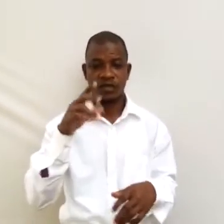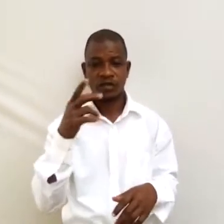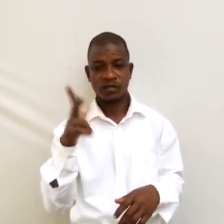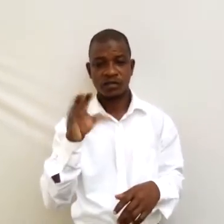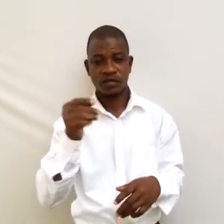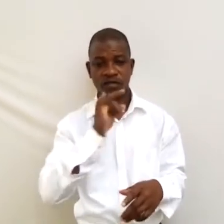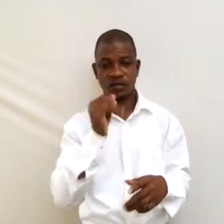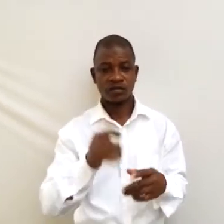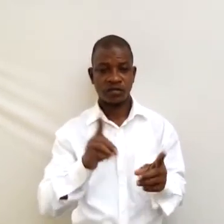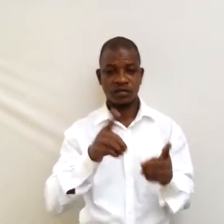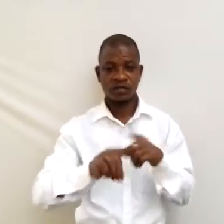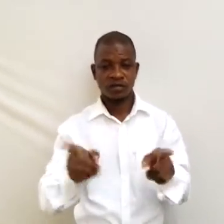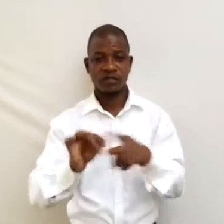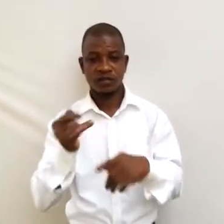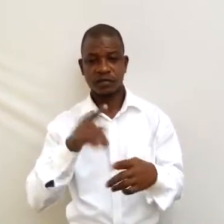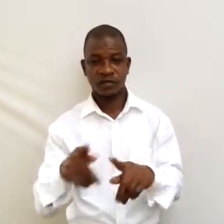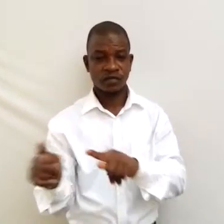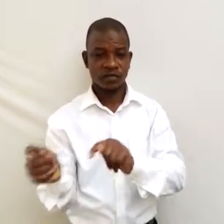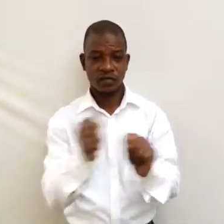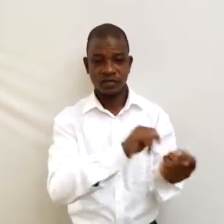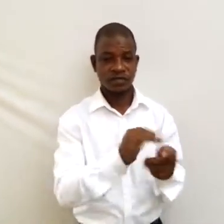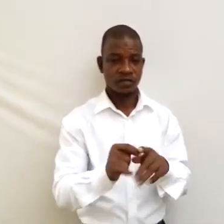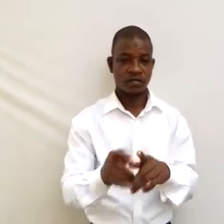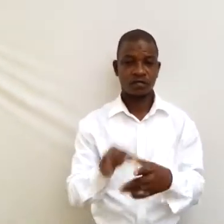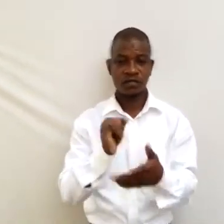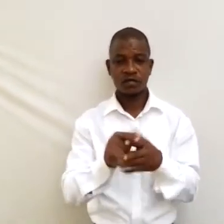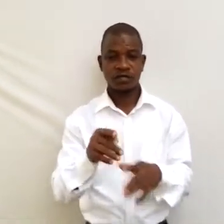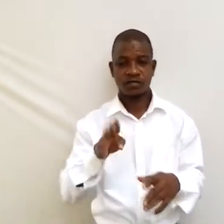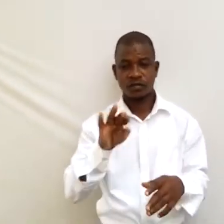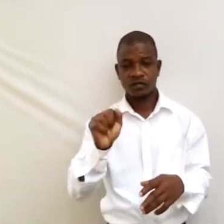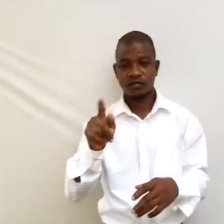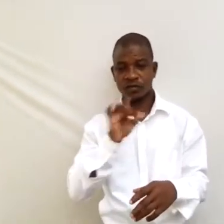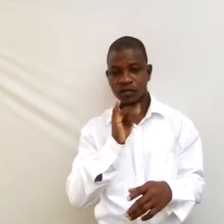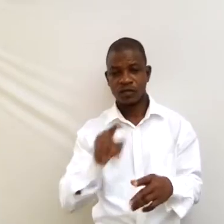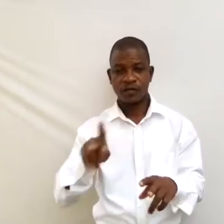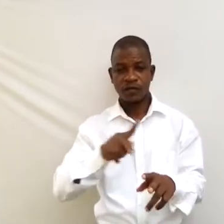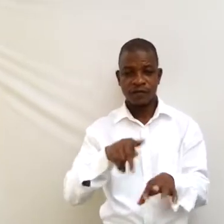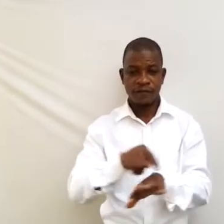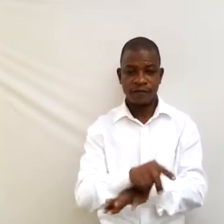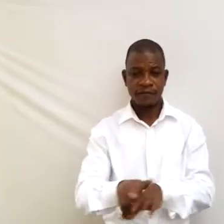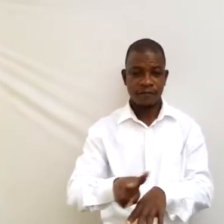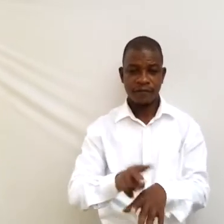sexually transmissible bacteria, viruses, and parasites.